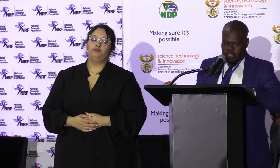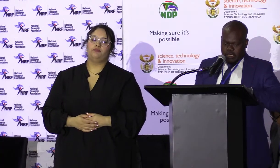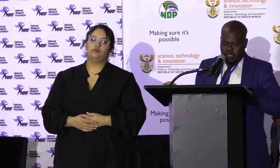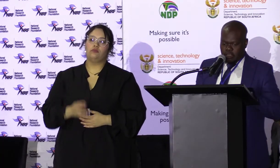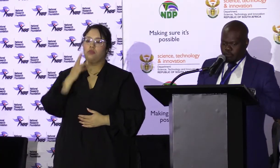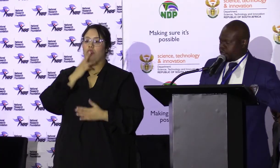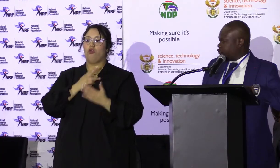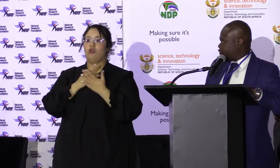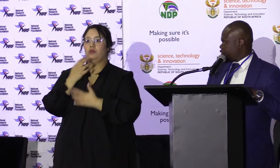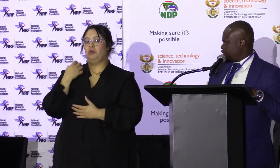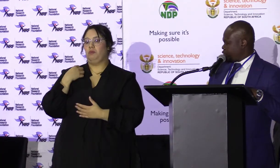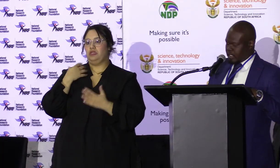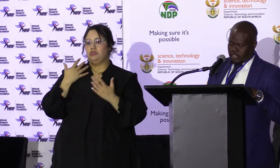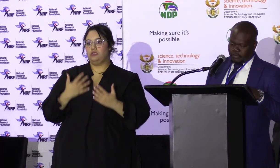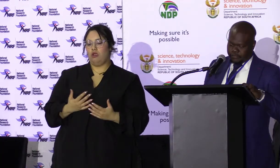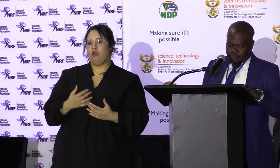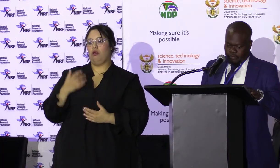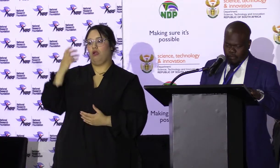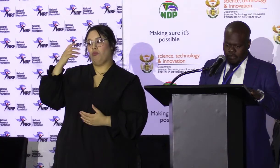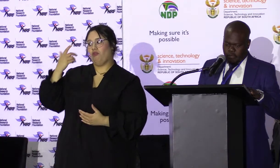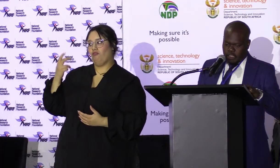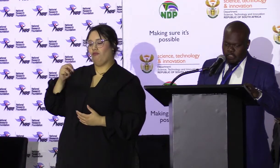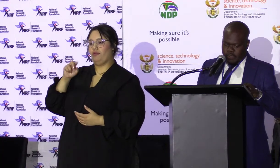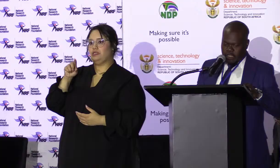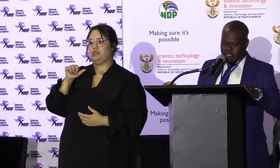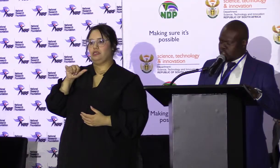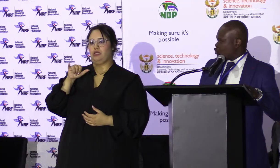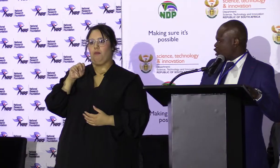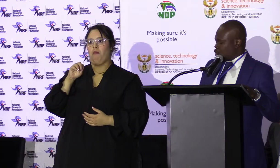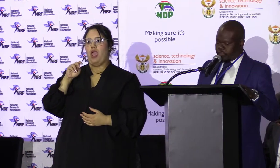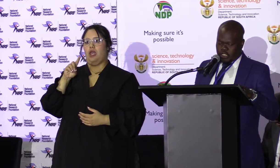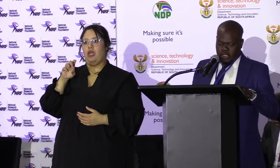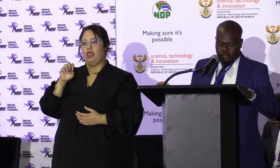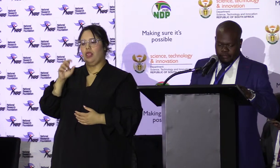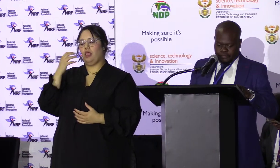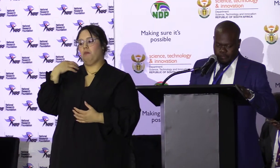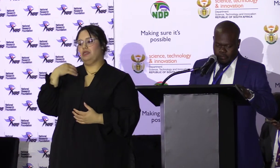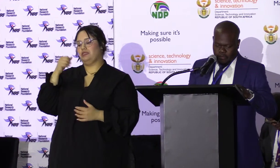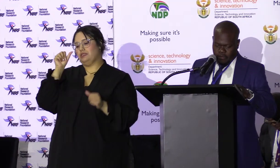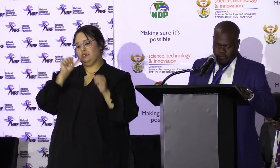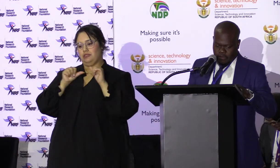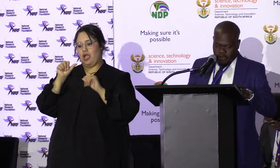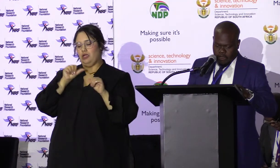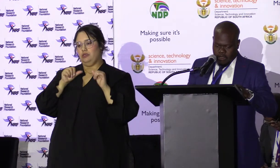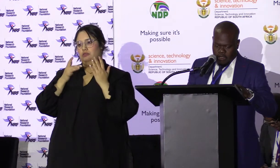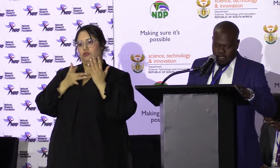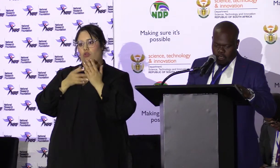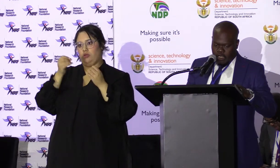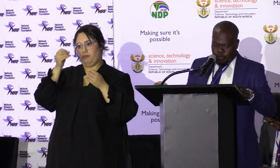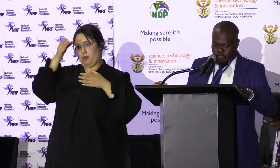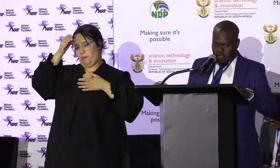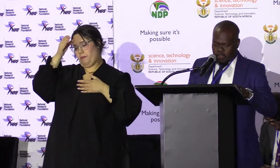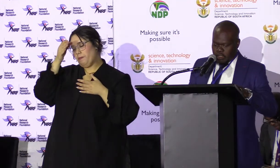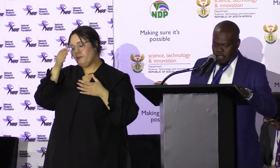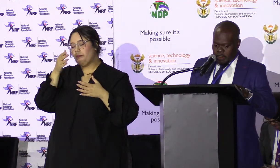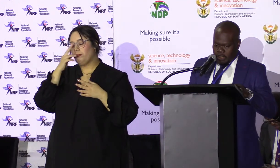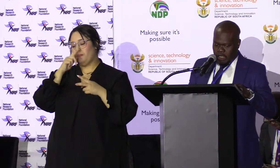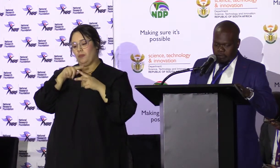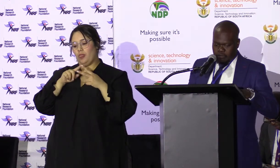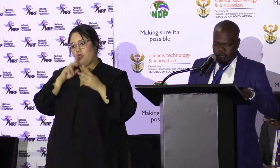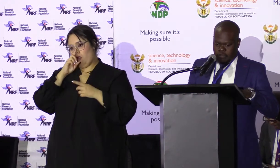Honorable Minister, Prof. Nzimande, Minister of Science, Technology and Innovation, the